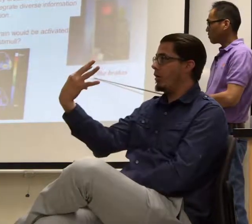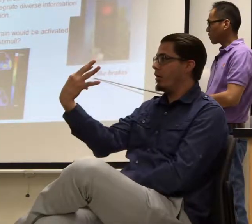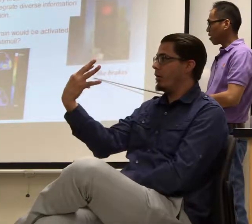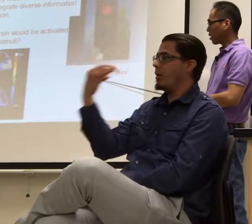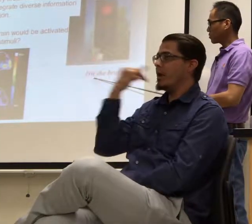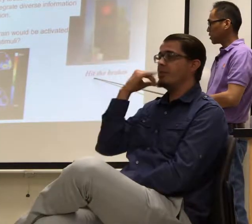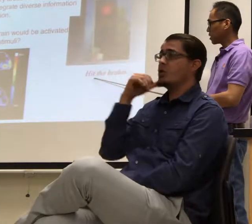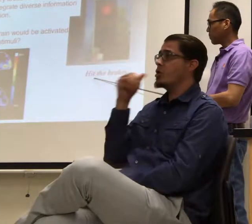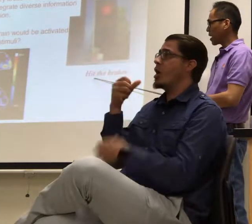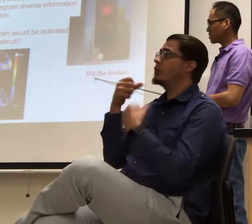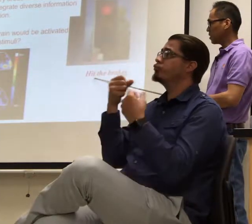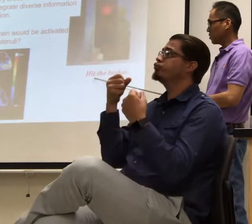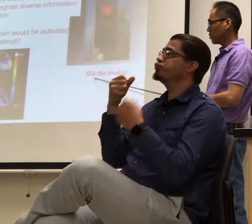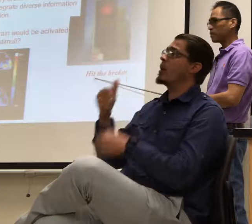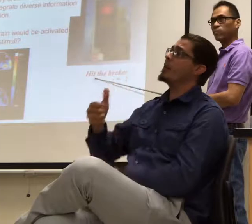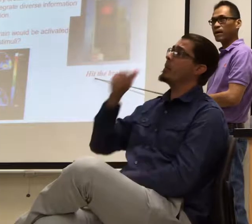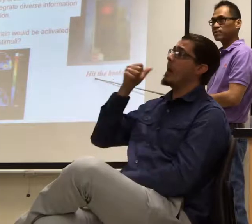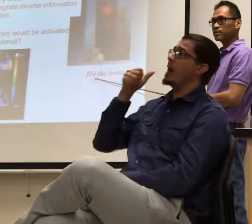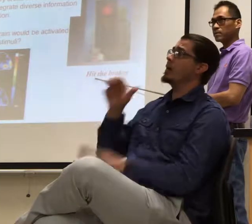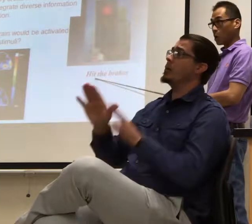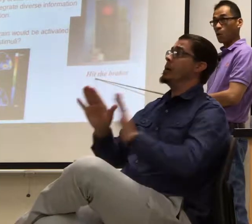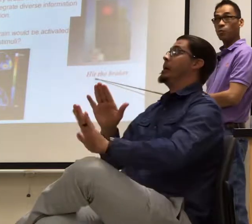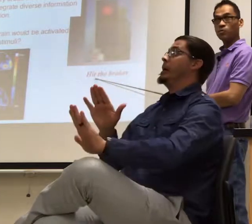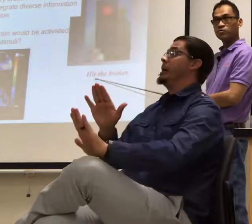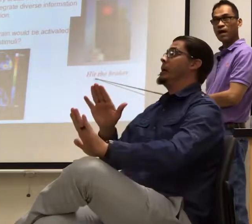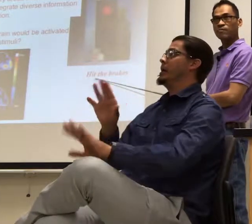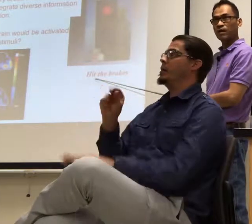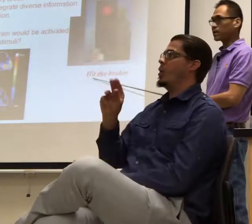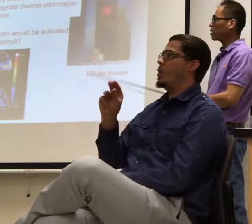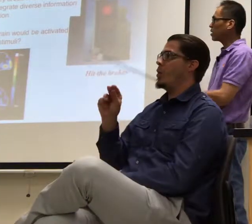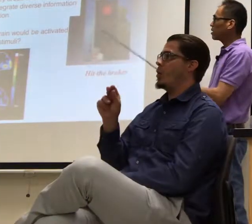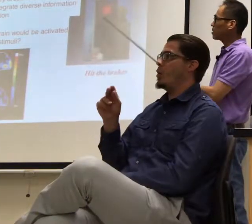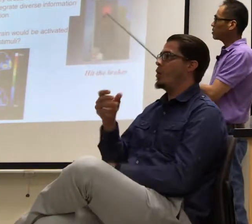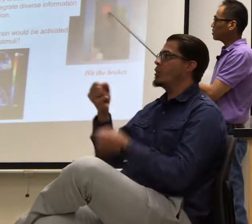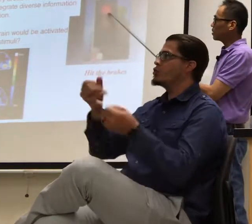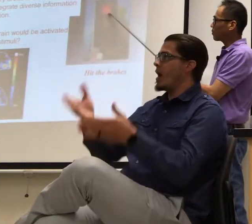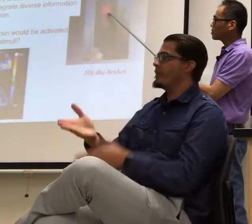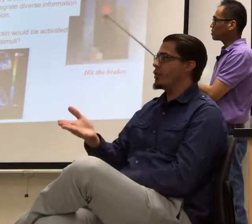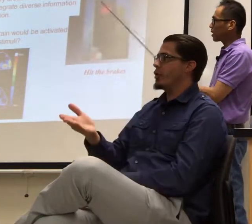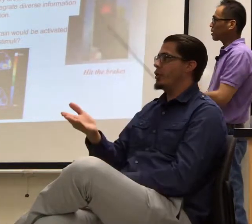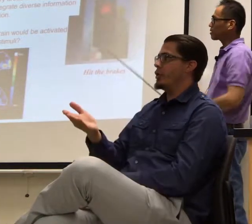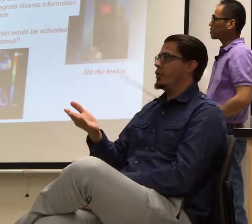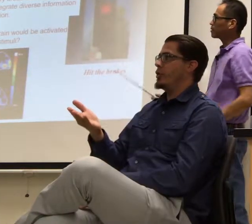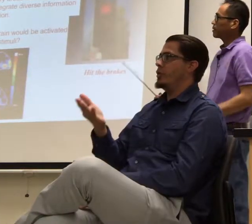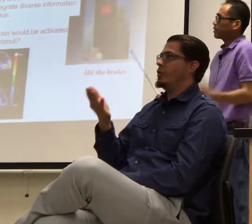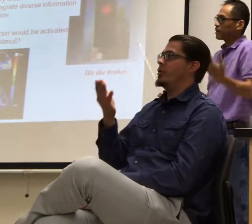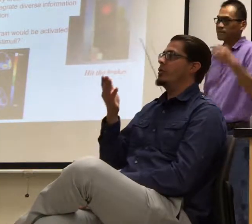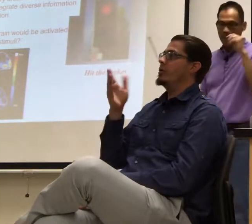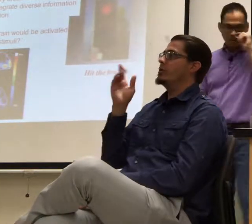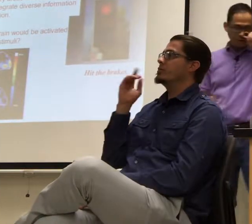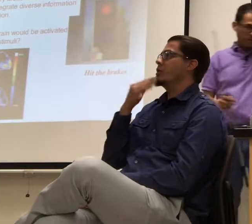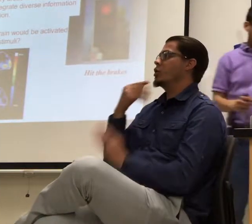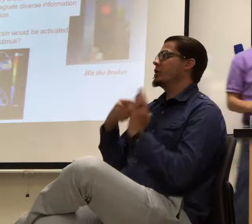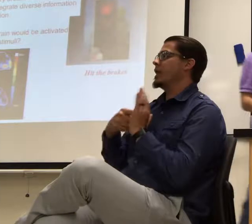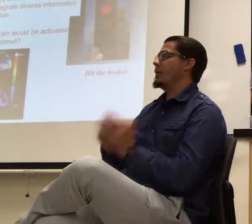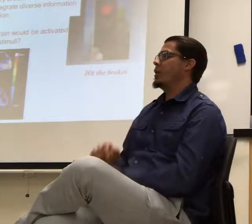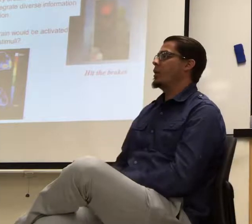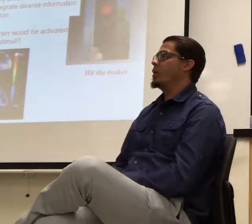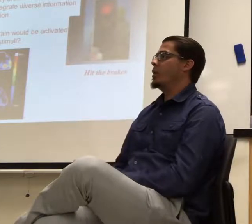you're not driving the car and you're sitting in the back seat, do you hit the brakes? No, the driver does. I mean, you know, this is like a good example